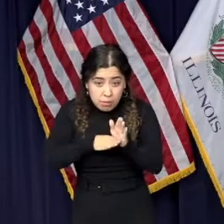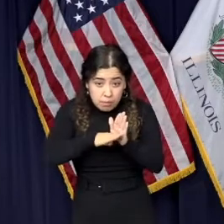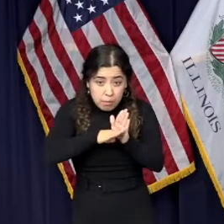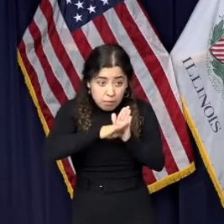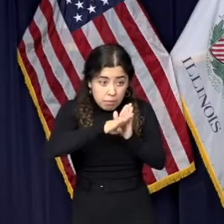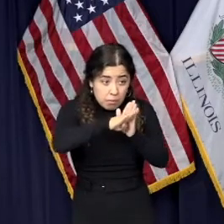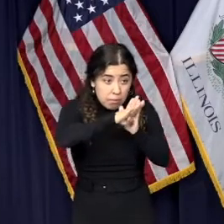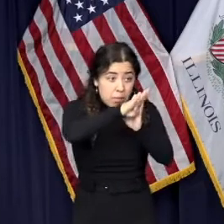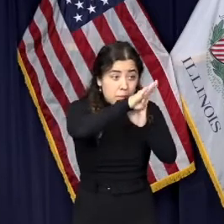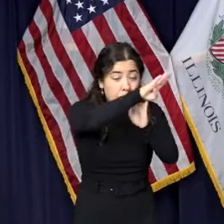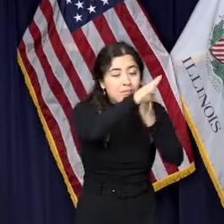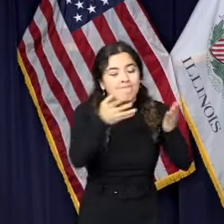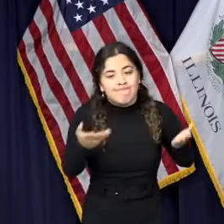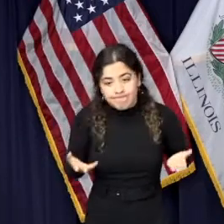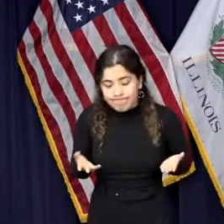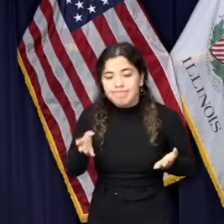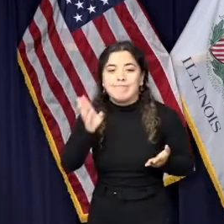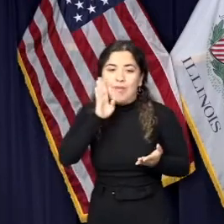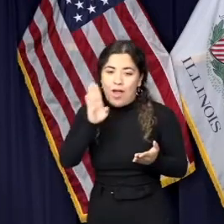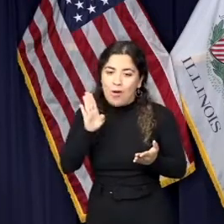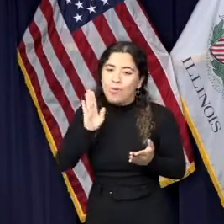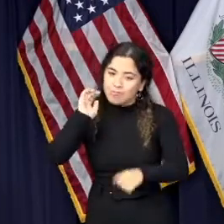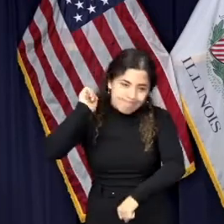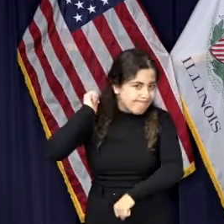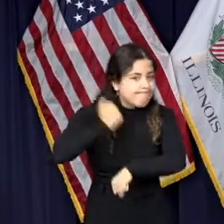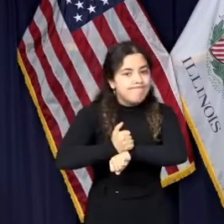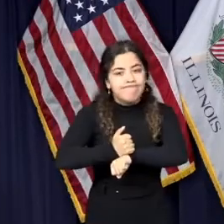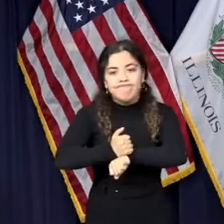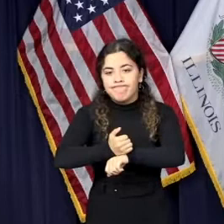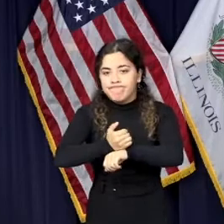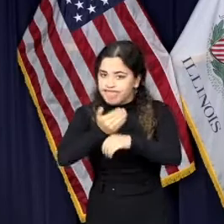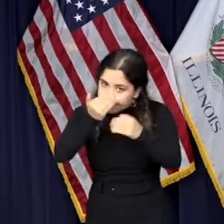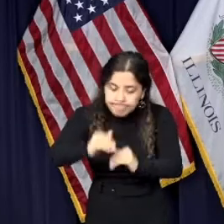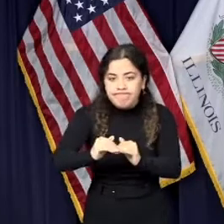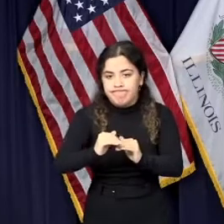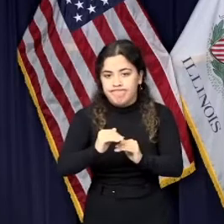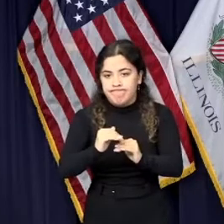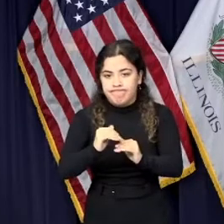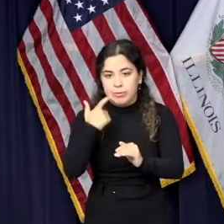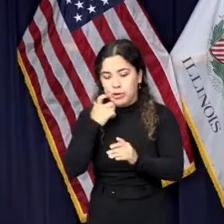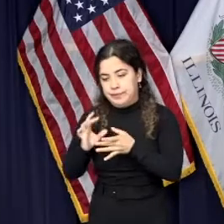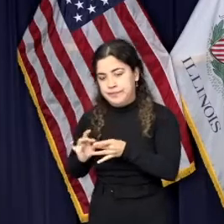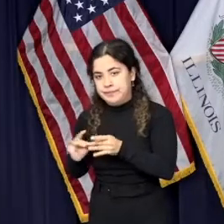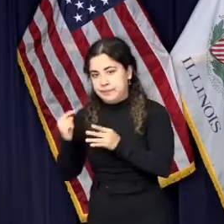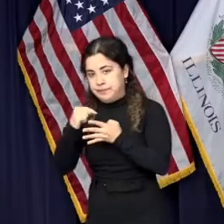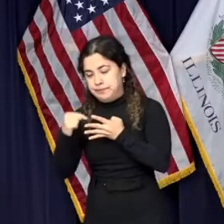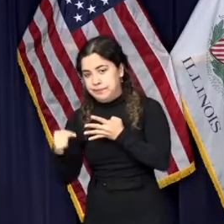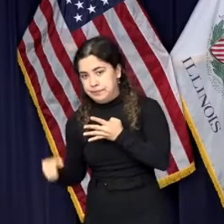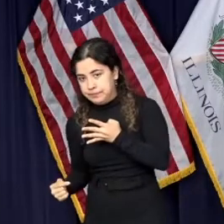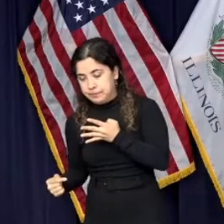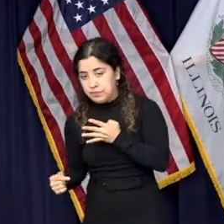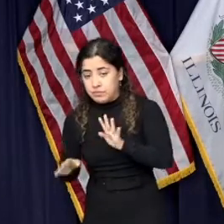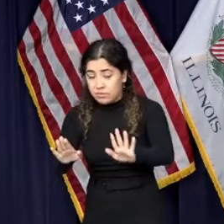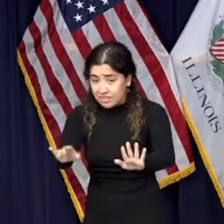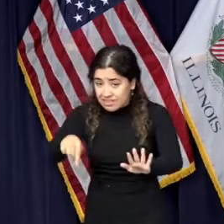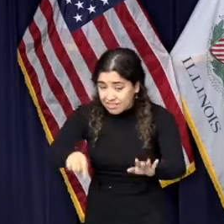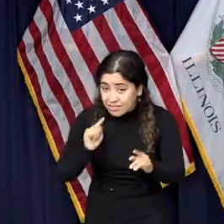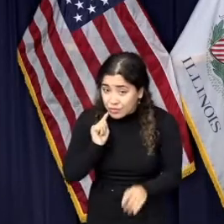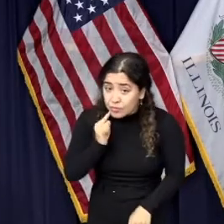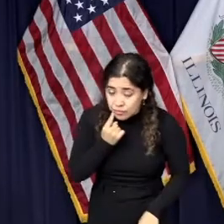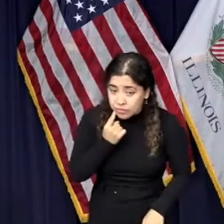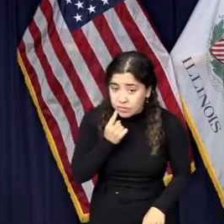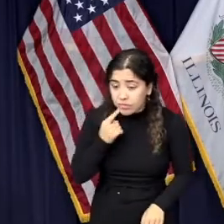specifics of the reversal. Folks, this is serious. It didn't take long for Florida,